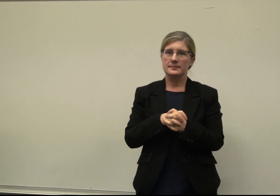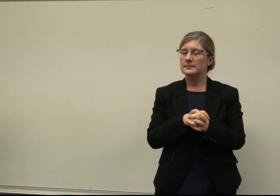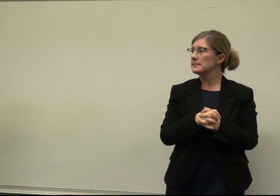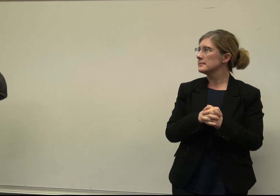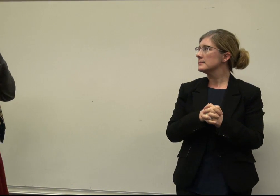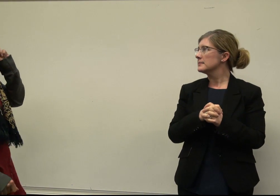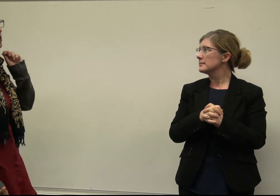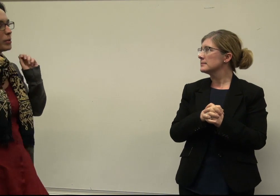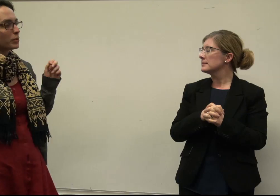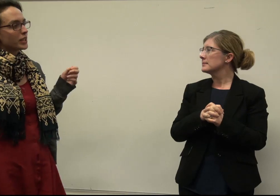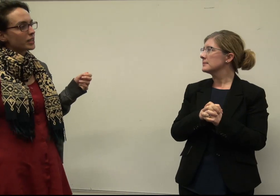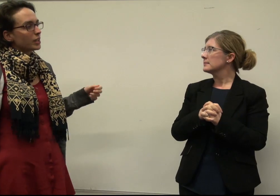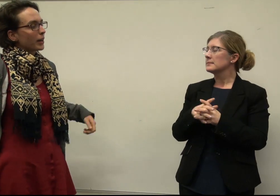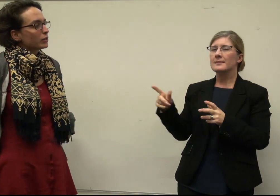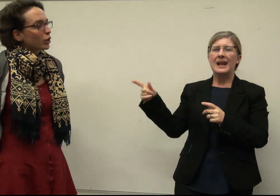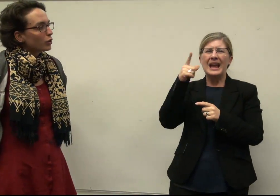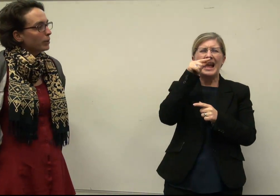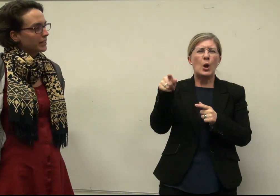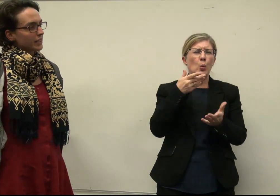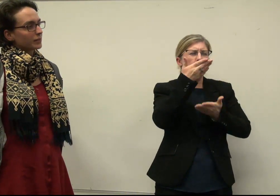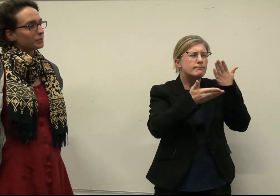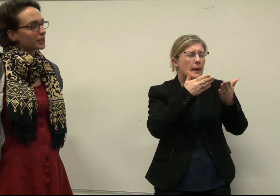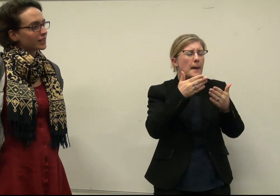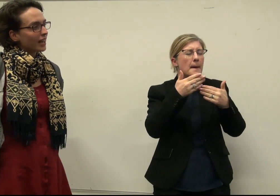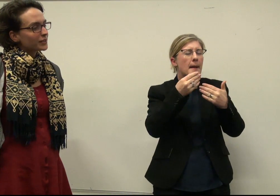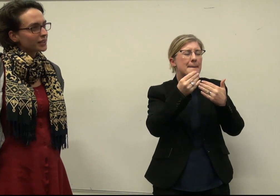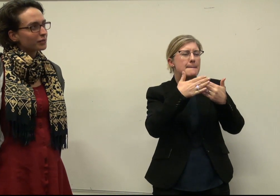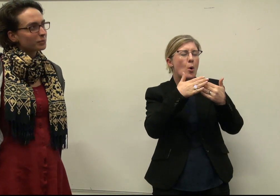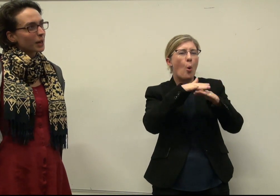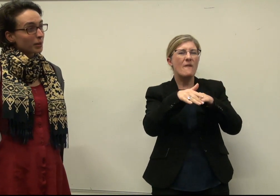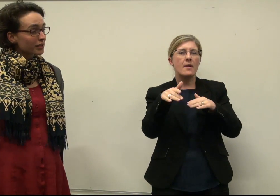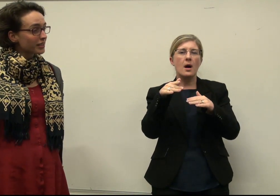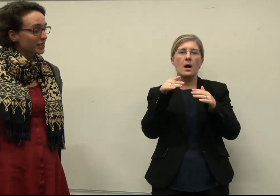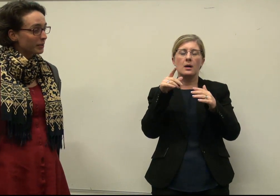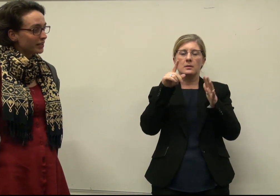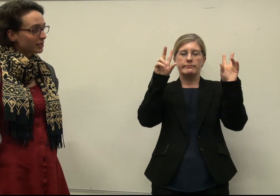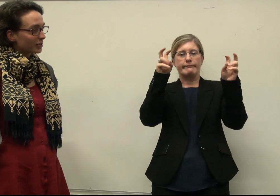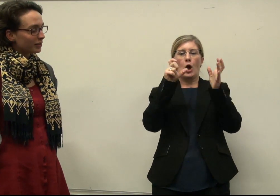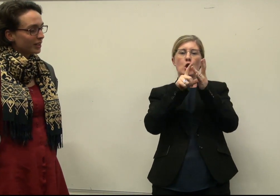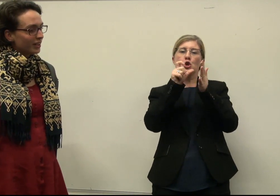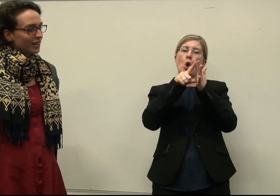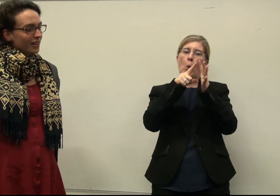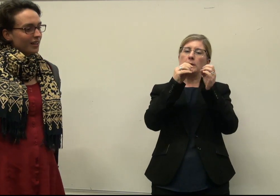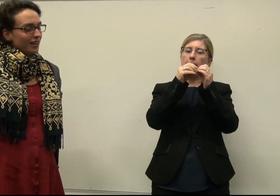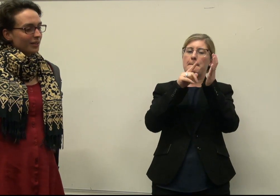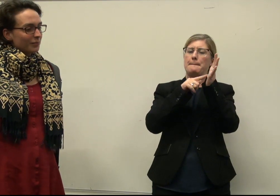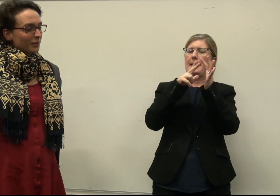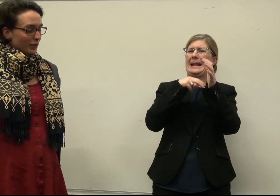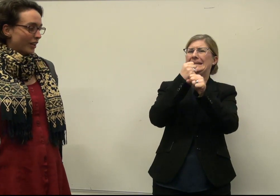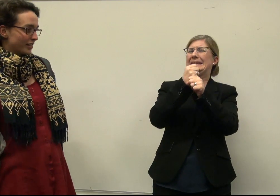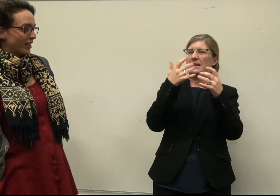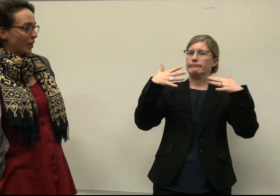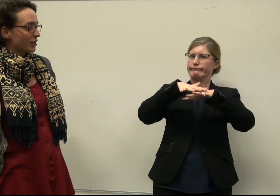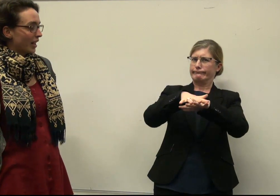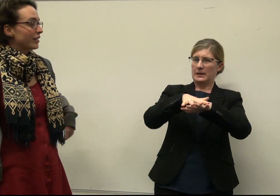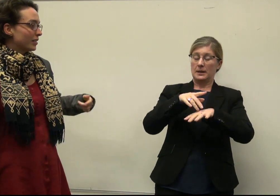I was wondering if you could go into a bit more detail about code blending, because I have to say from my personal experience of